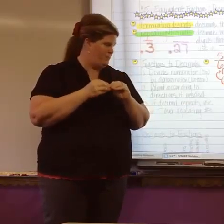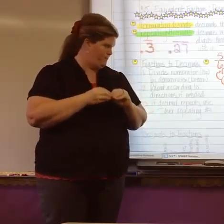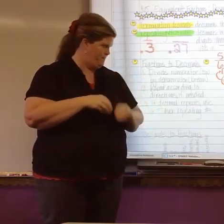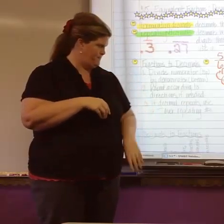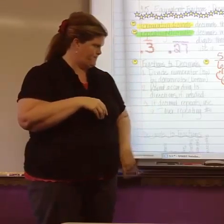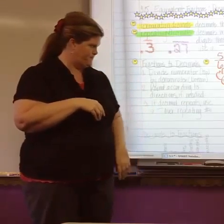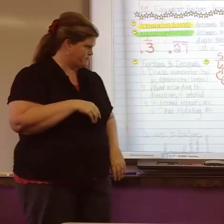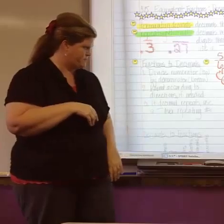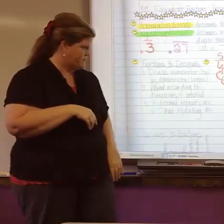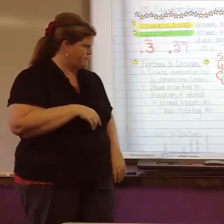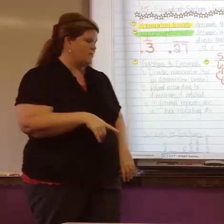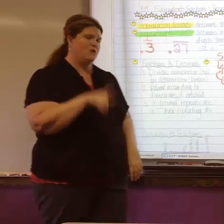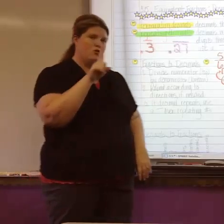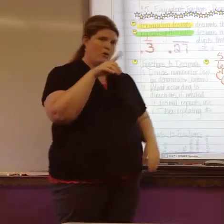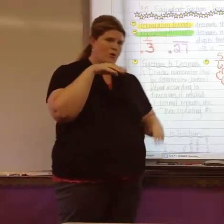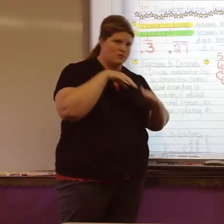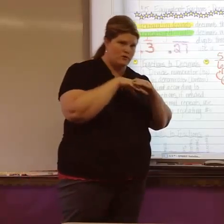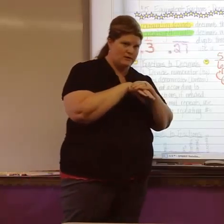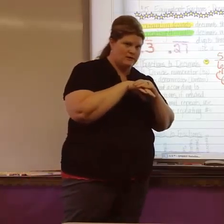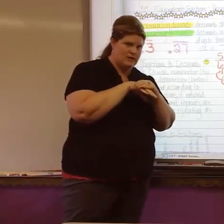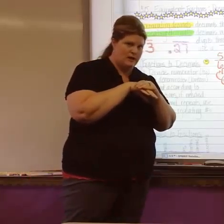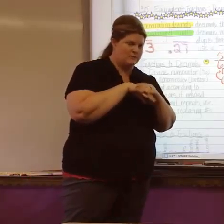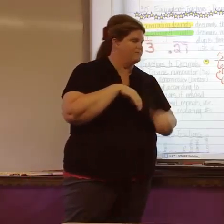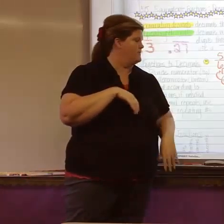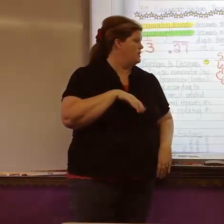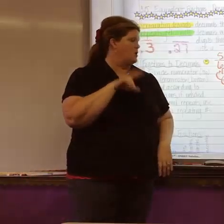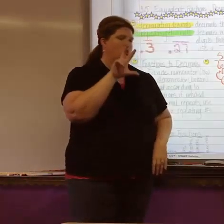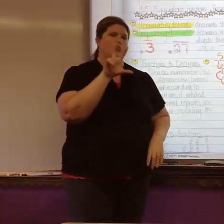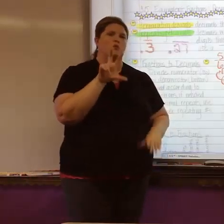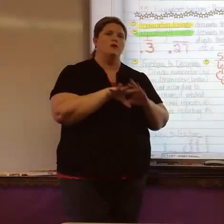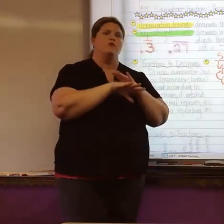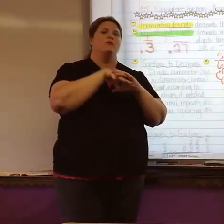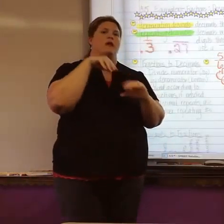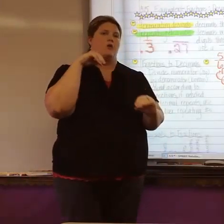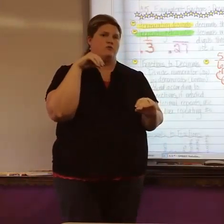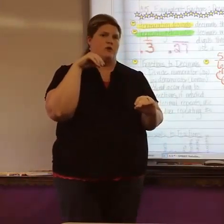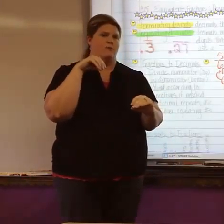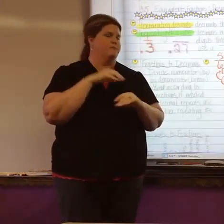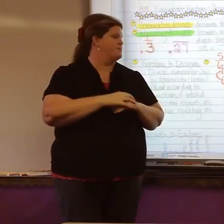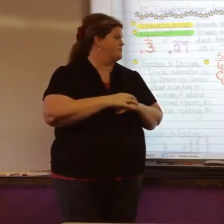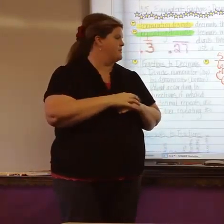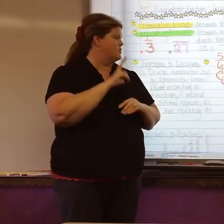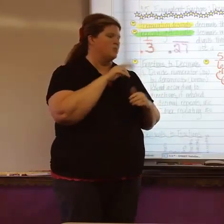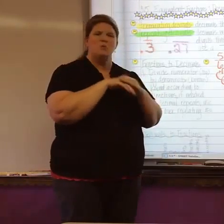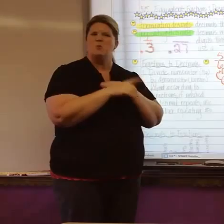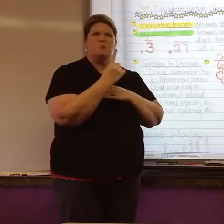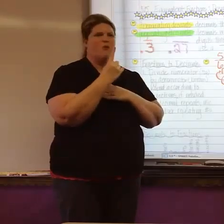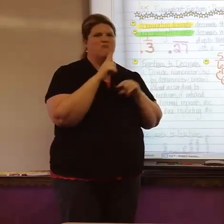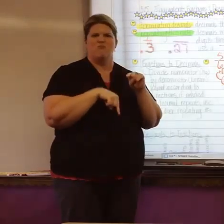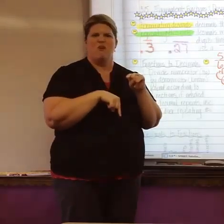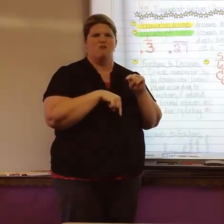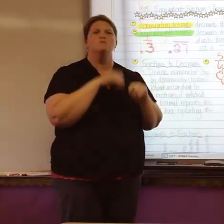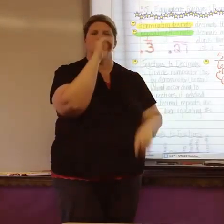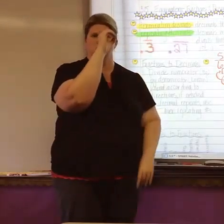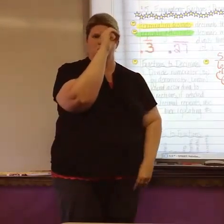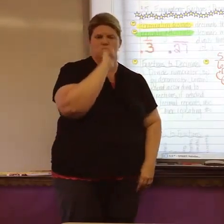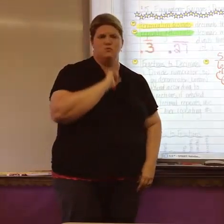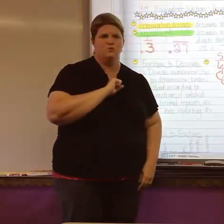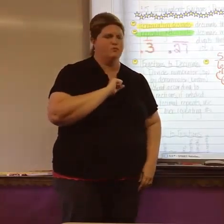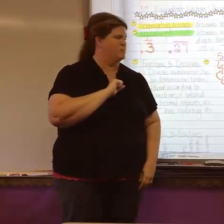put 1 on the inside, 3 on the outside. 3 won't go into 1. 0